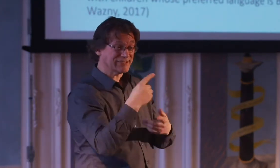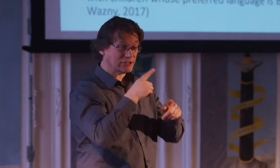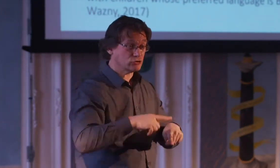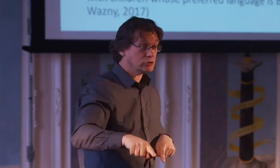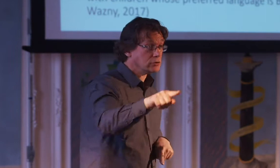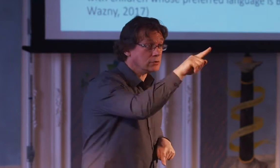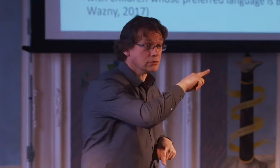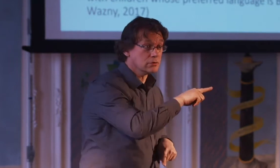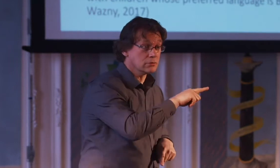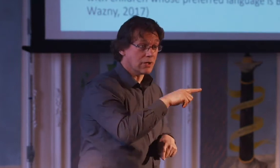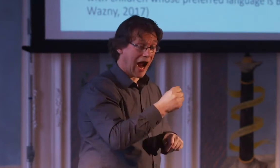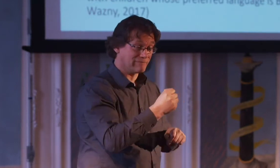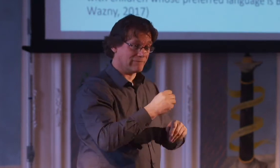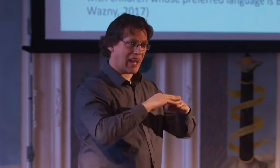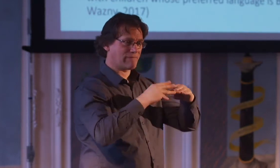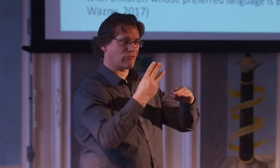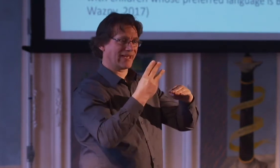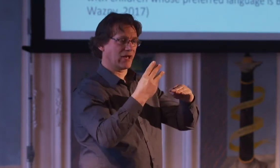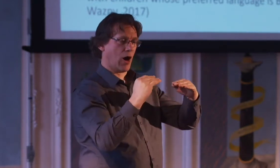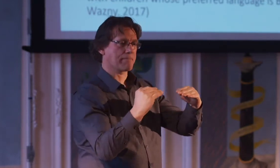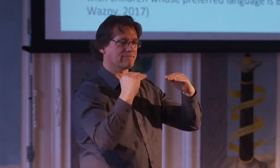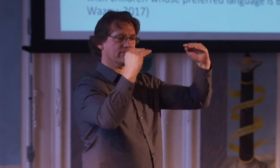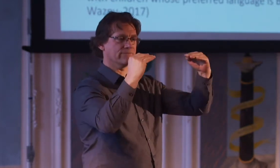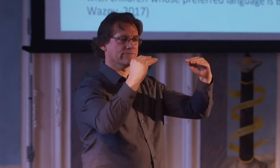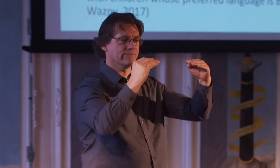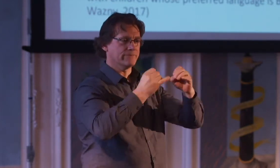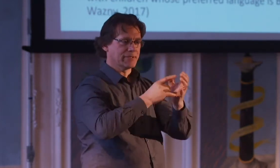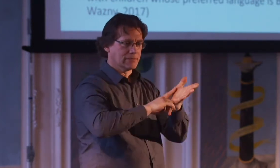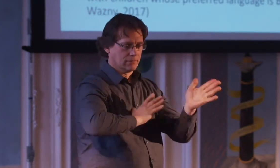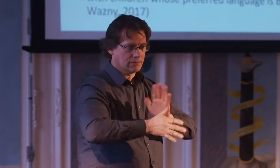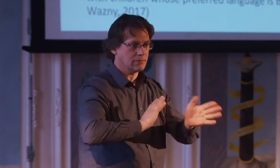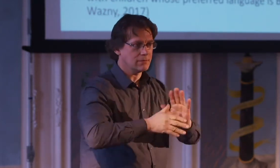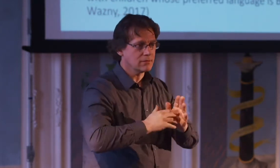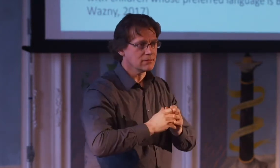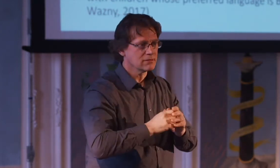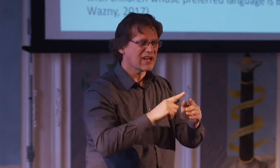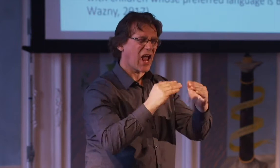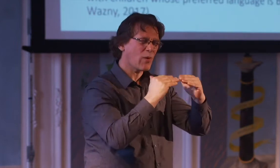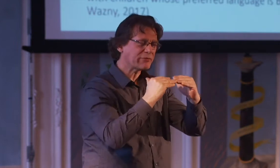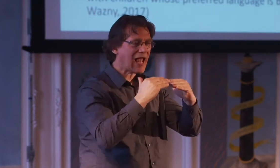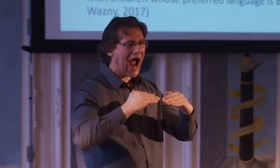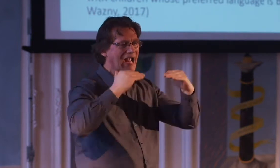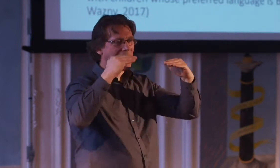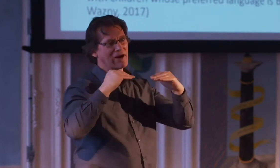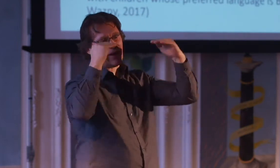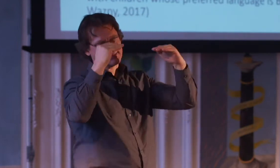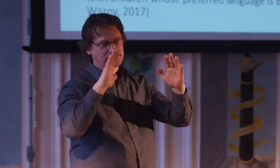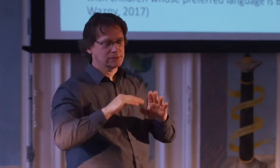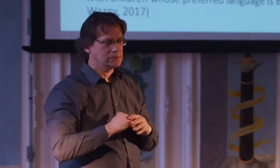And actually, only 9% of teachers of deaf children have level 3 or above BSL. That's roughly equivalent